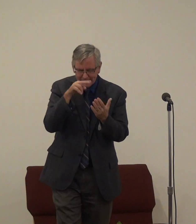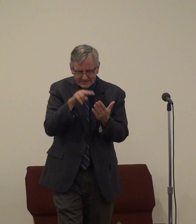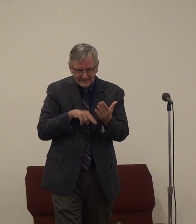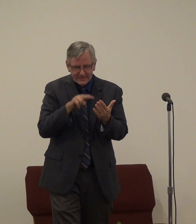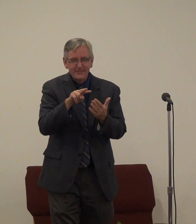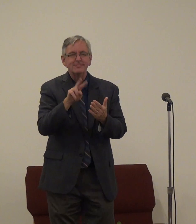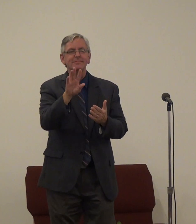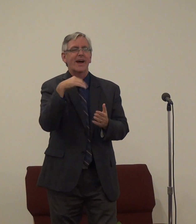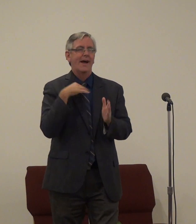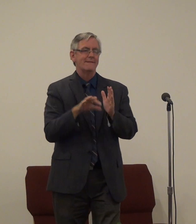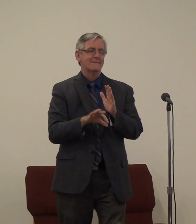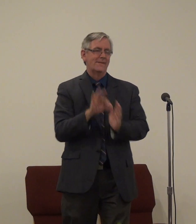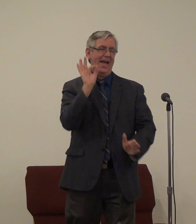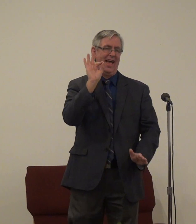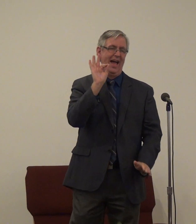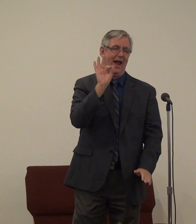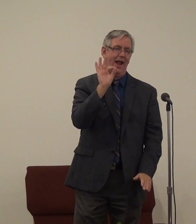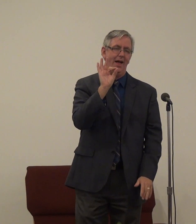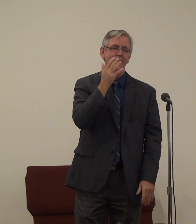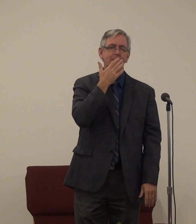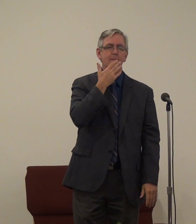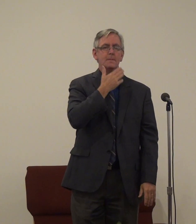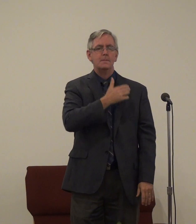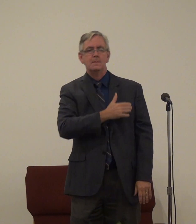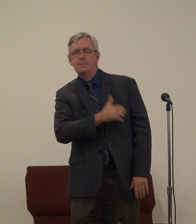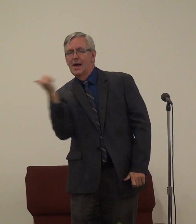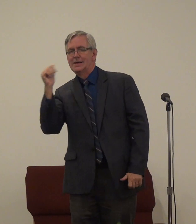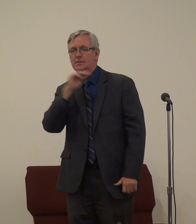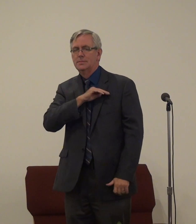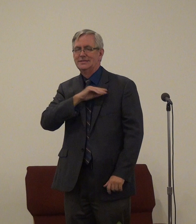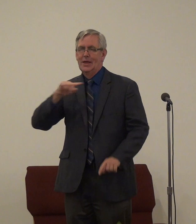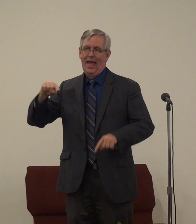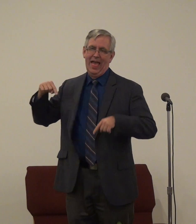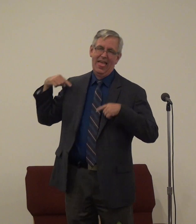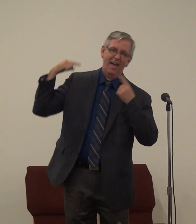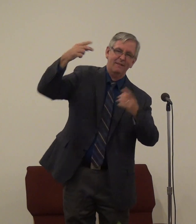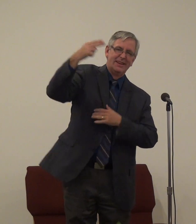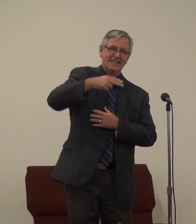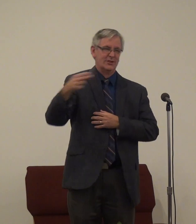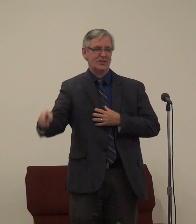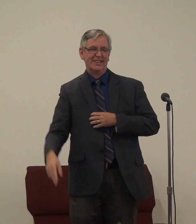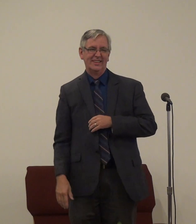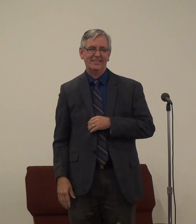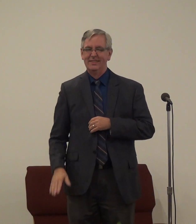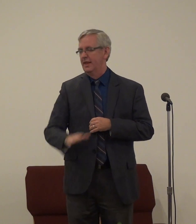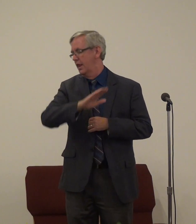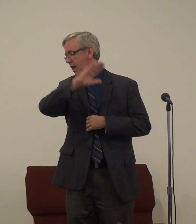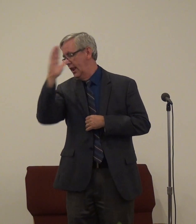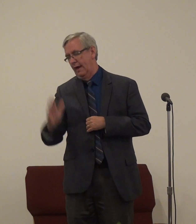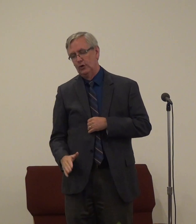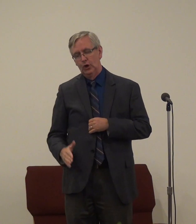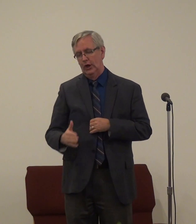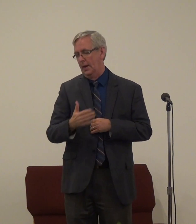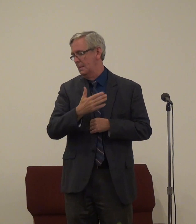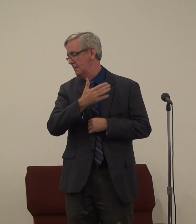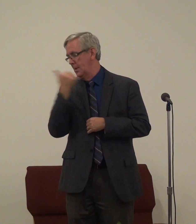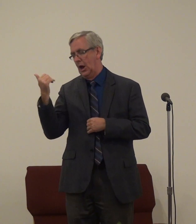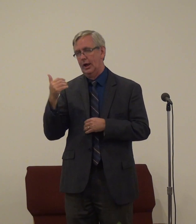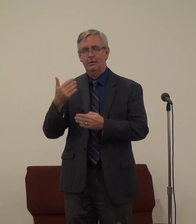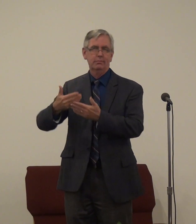some more, and I found the best missionary that has ever been in history. Never has